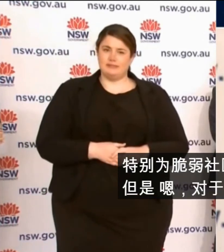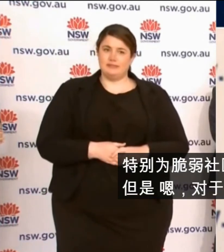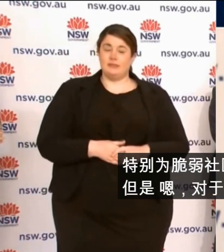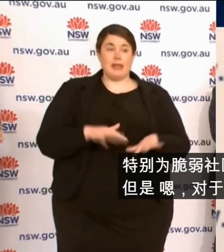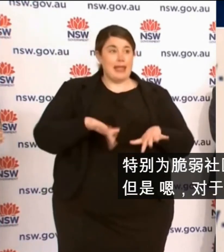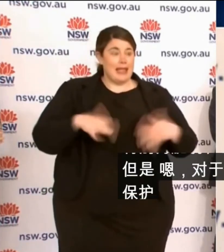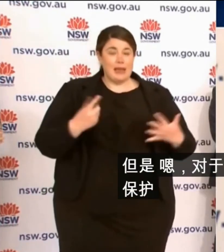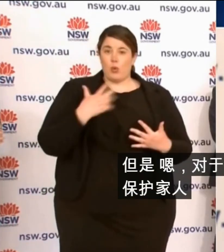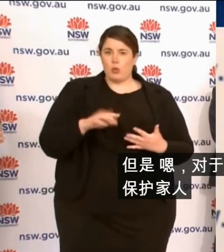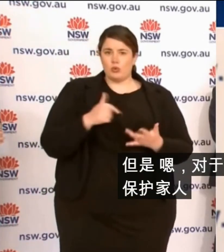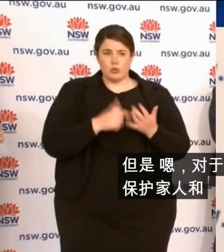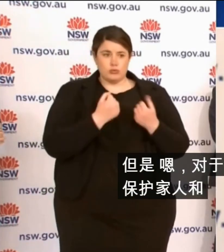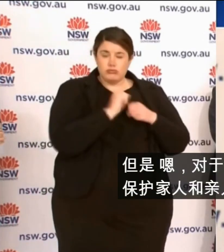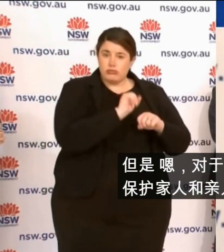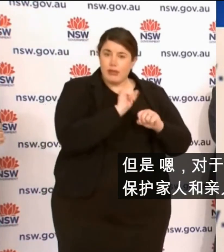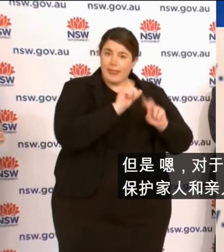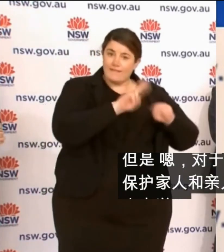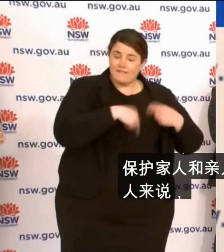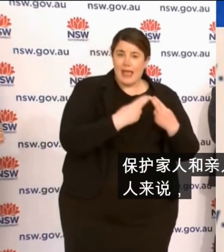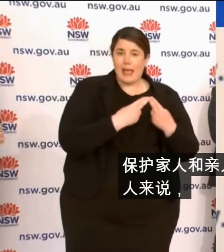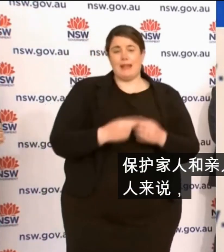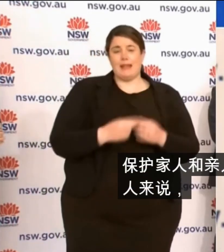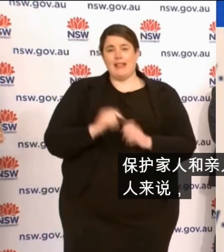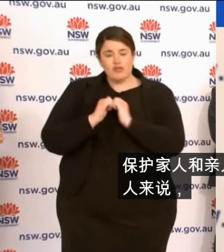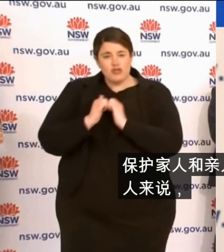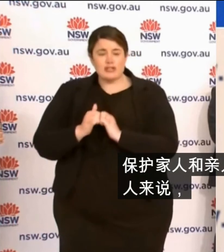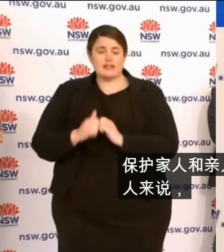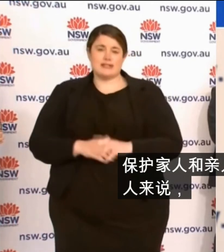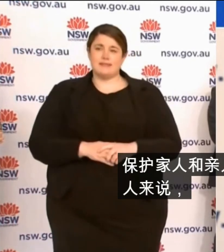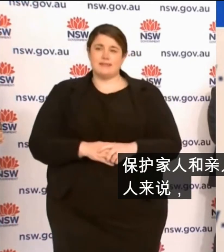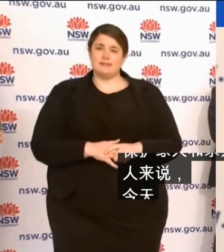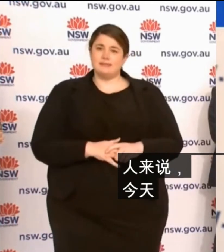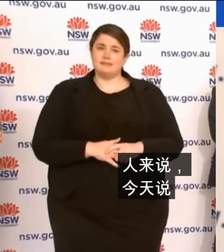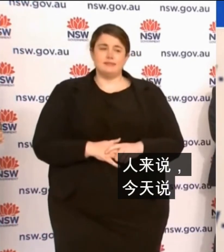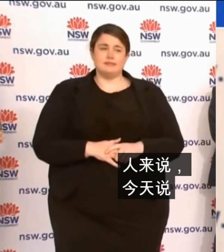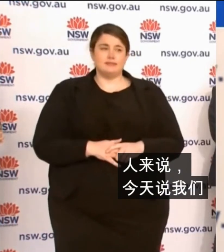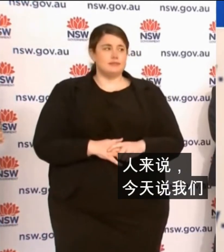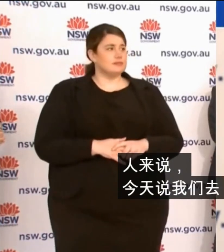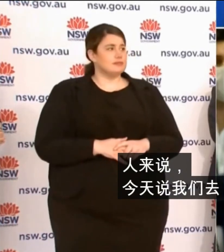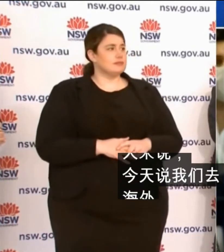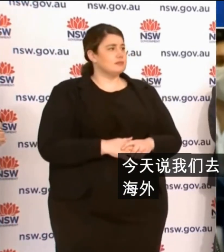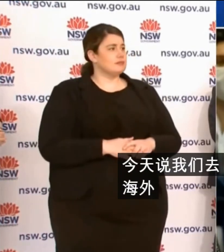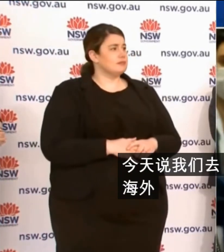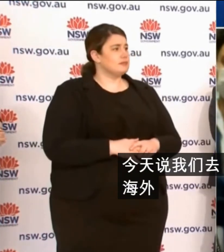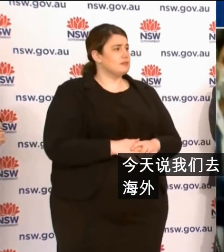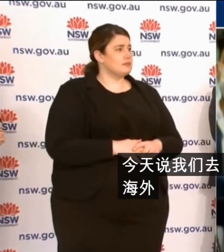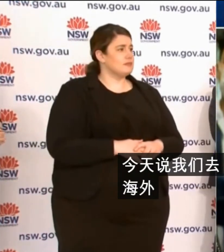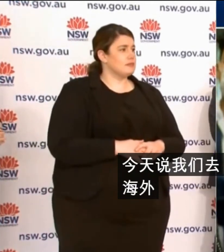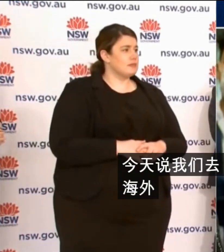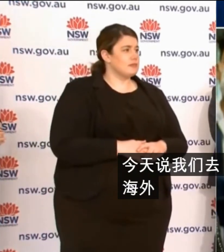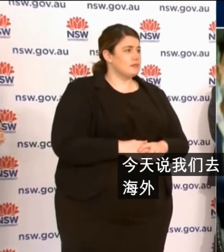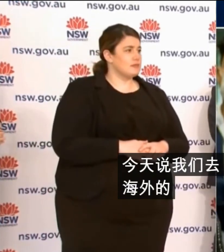for anybody who wants to safeguard their family and their loved ones. Joyce has said today that we're more likely to go overseas than we